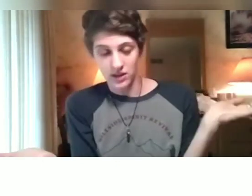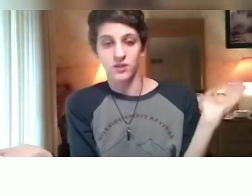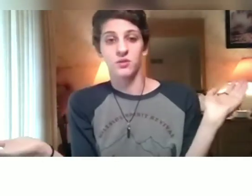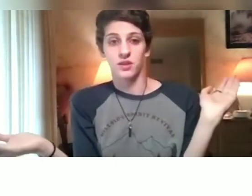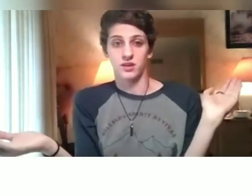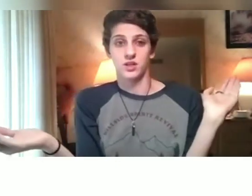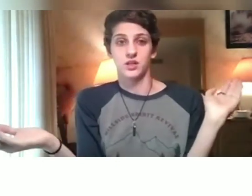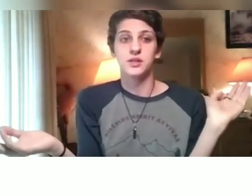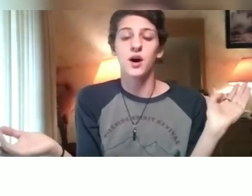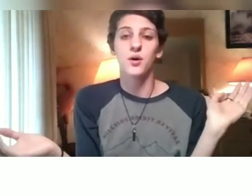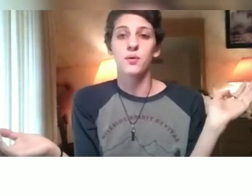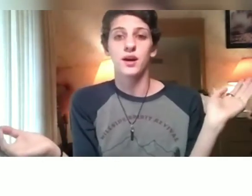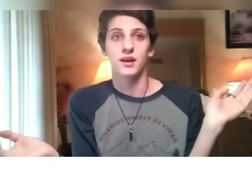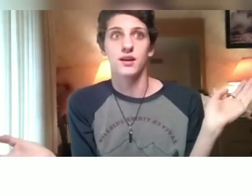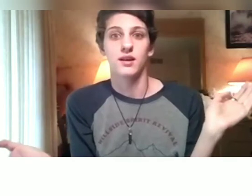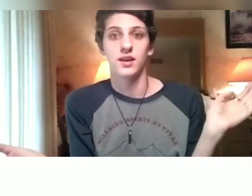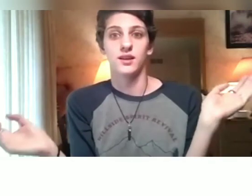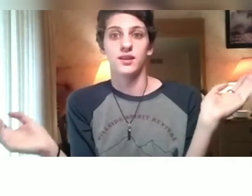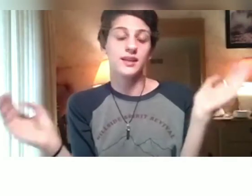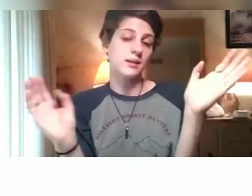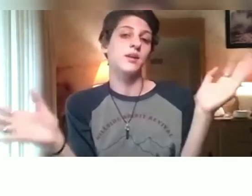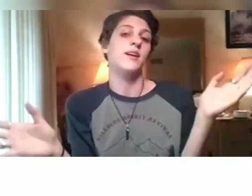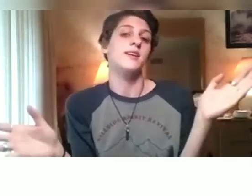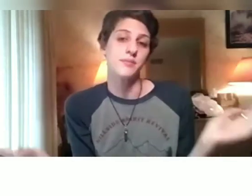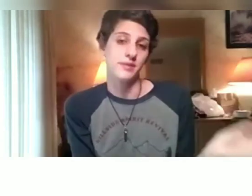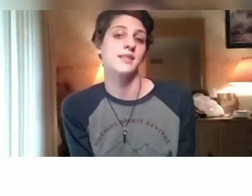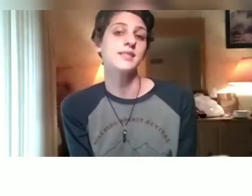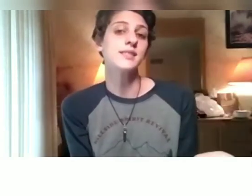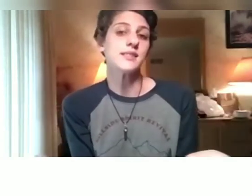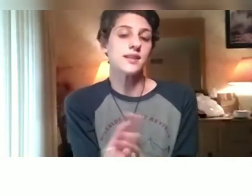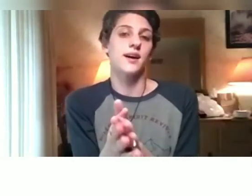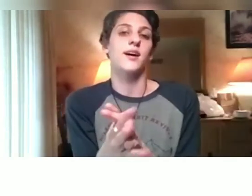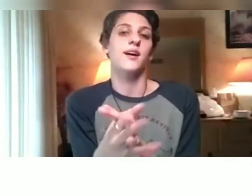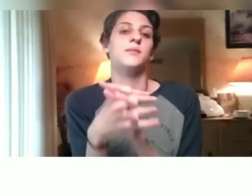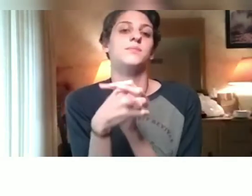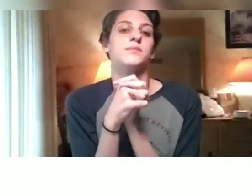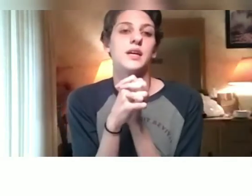So on and so forth. So that's something you guys can practice.